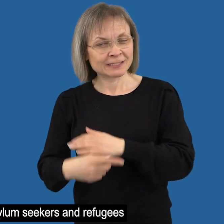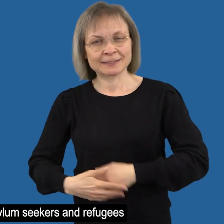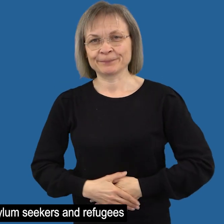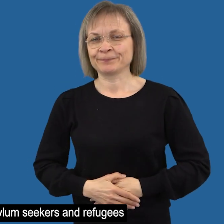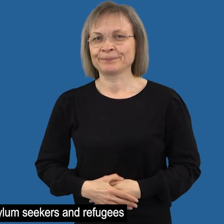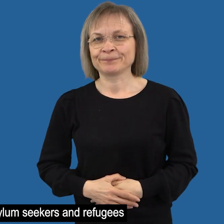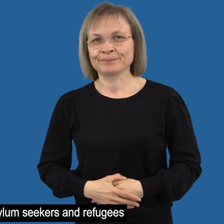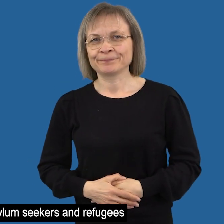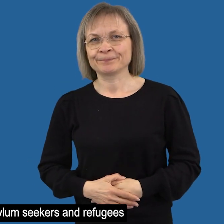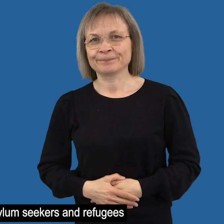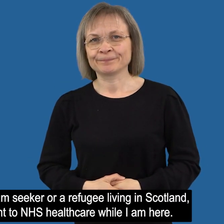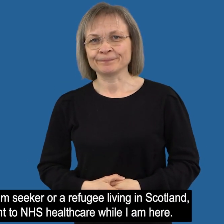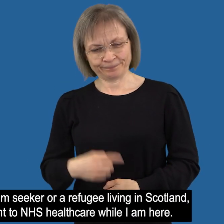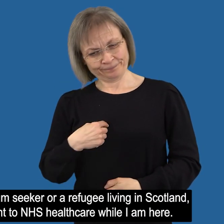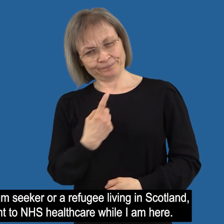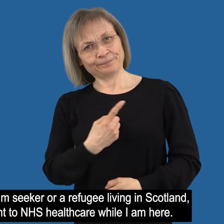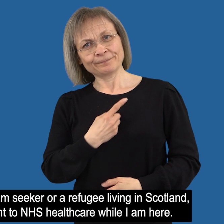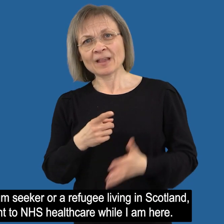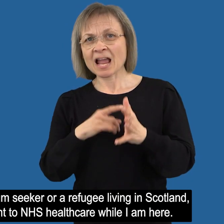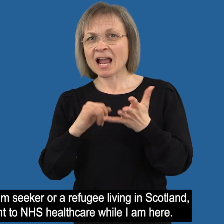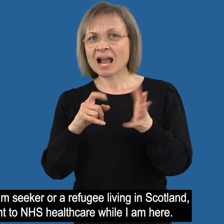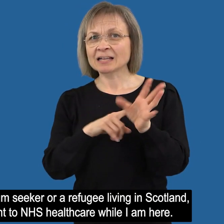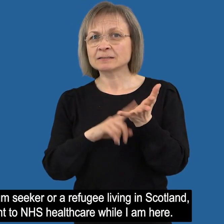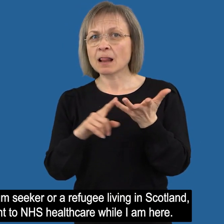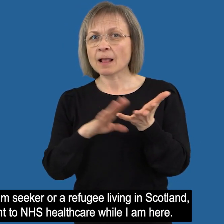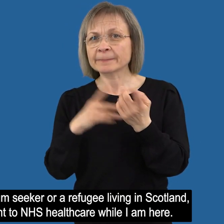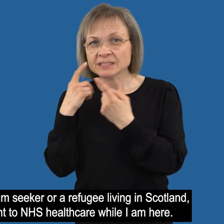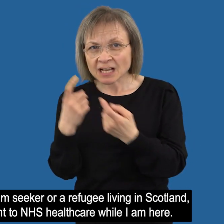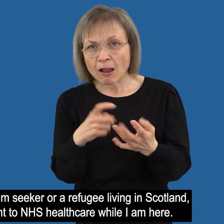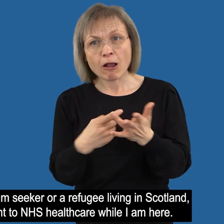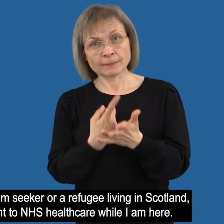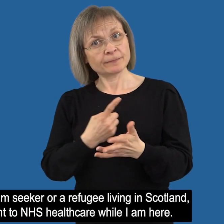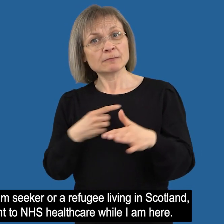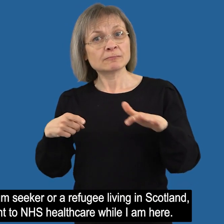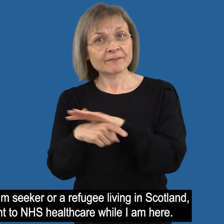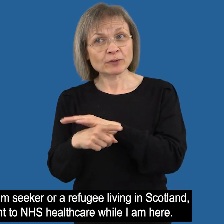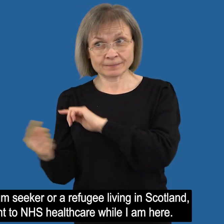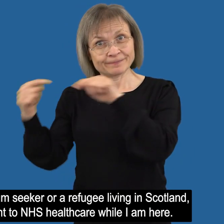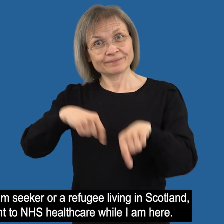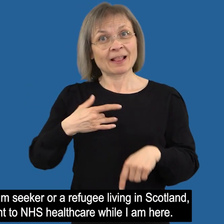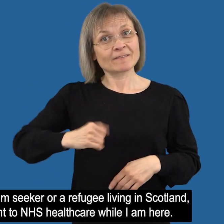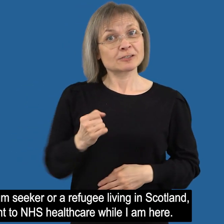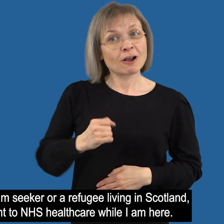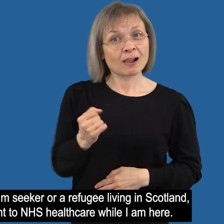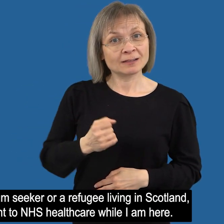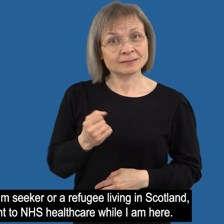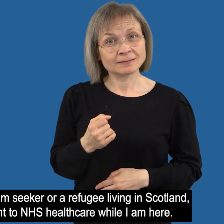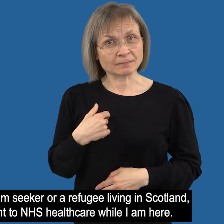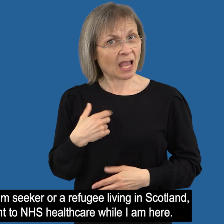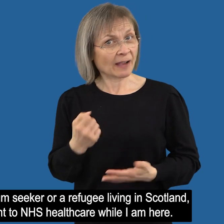Asylum seekers and refugees. If I am an asylum seeker or a refugee living in Scotland, I have the right to NHS